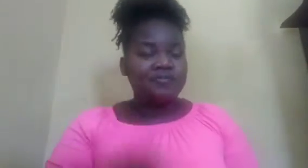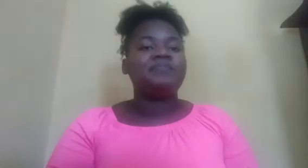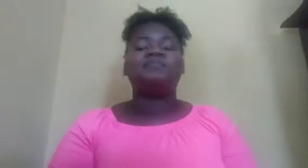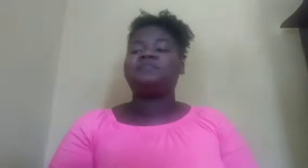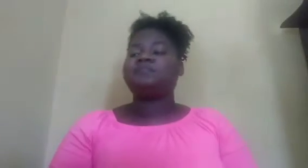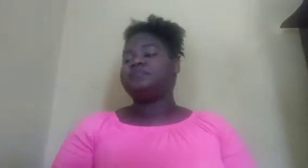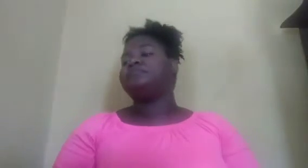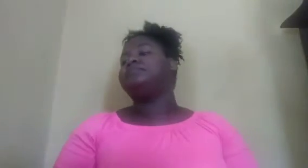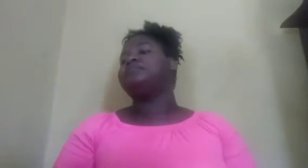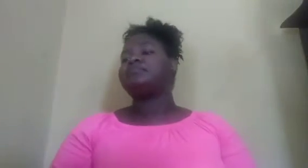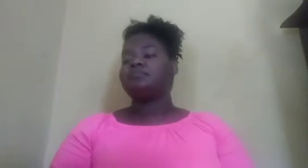Alright?